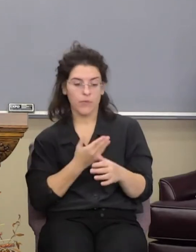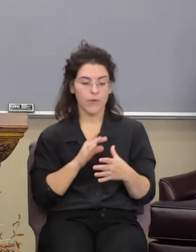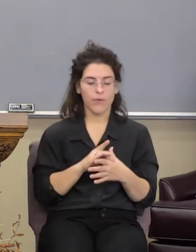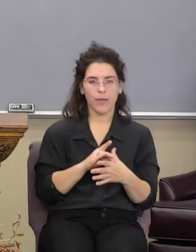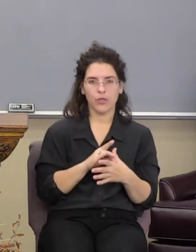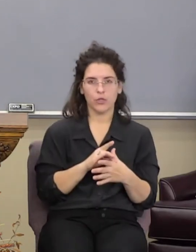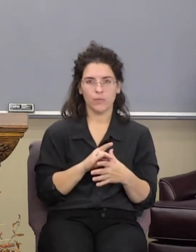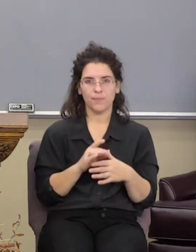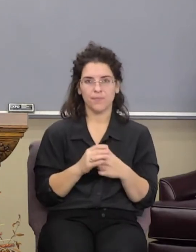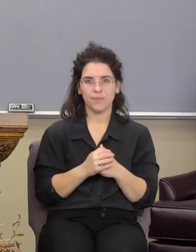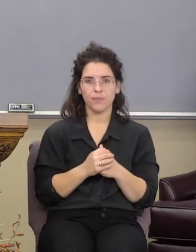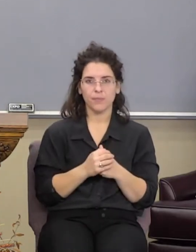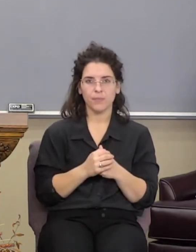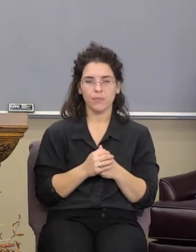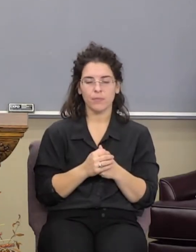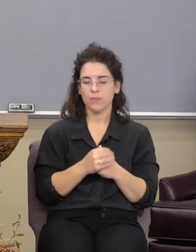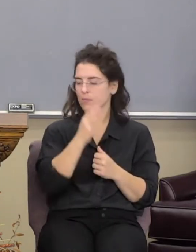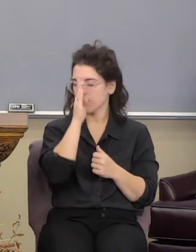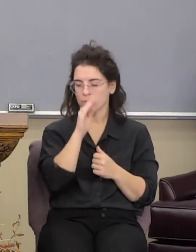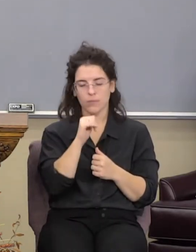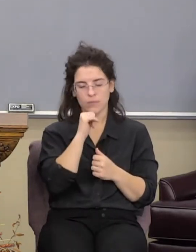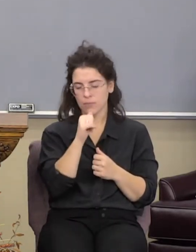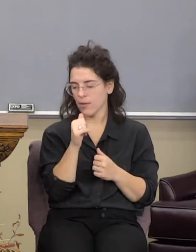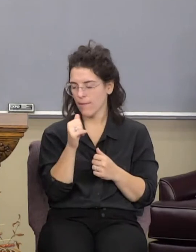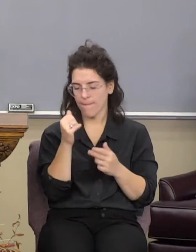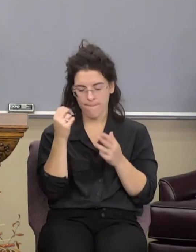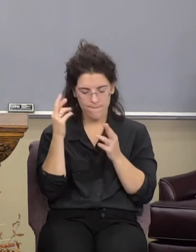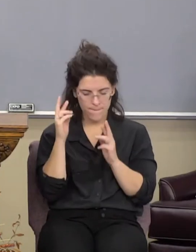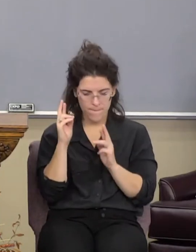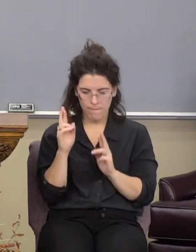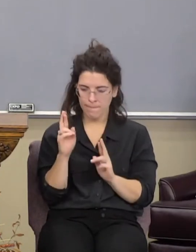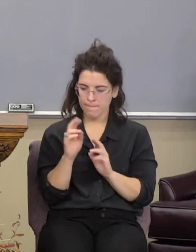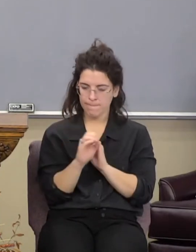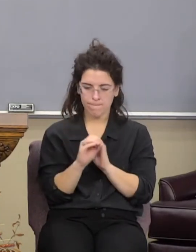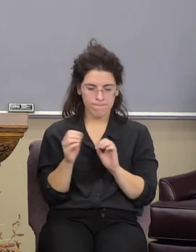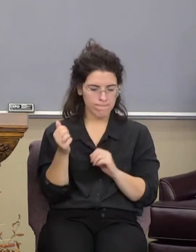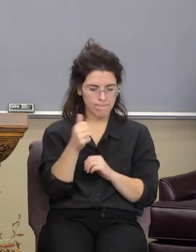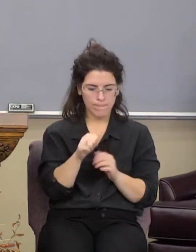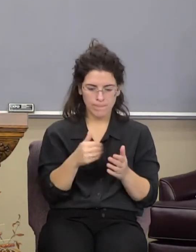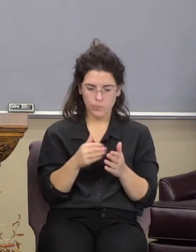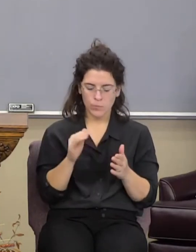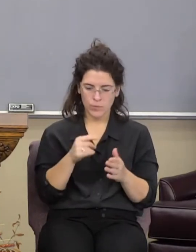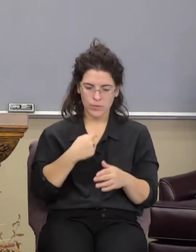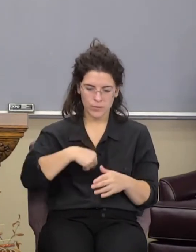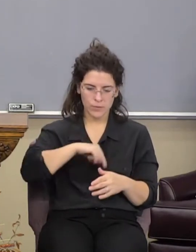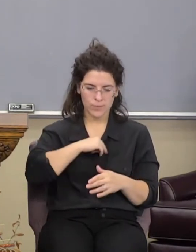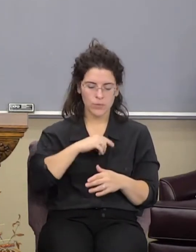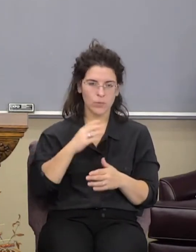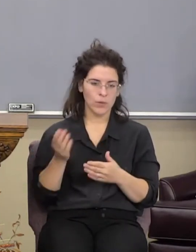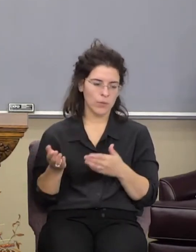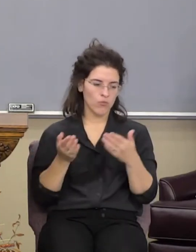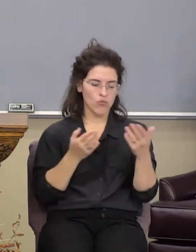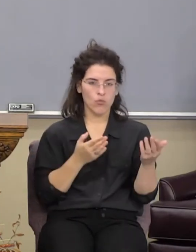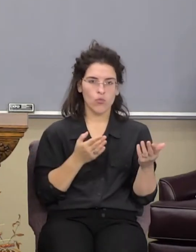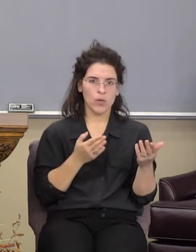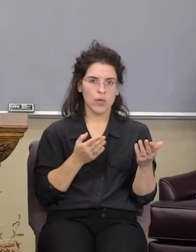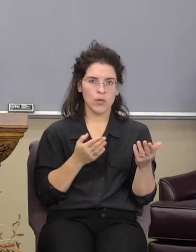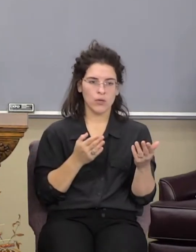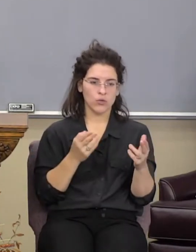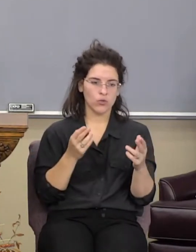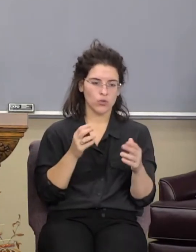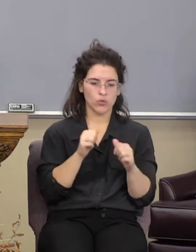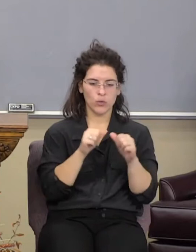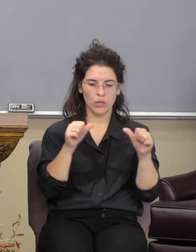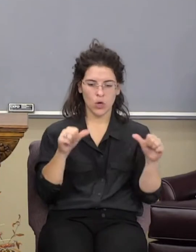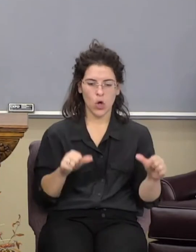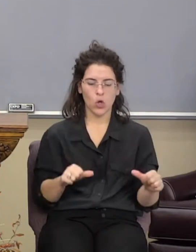flesh. God does not respect anything that we bring to the altar